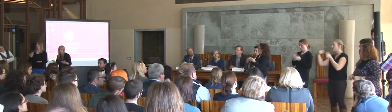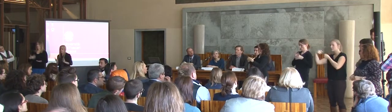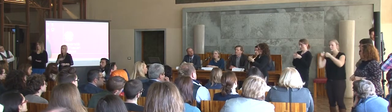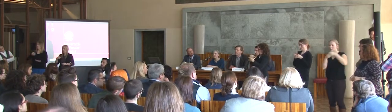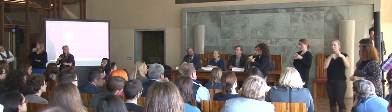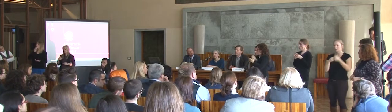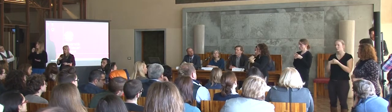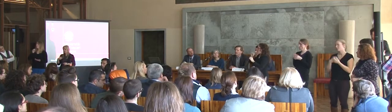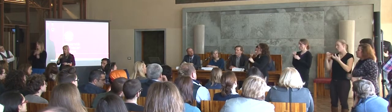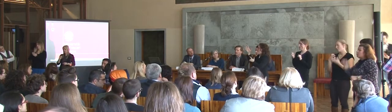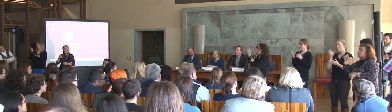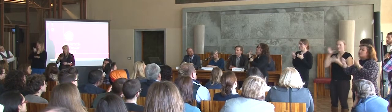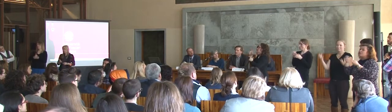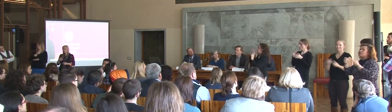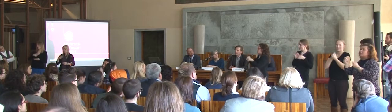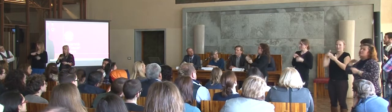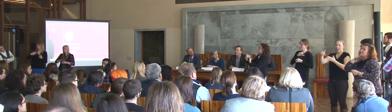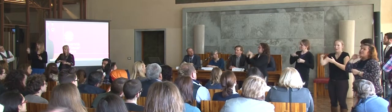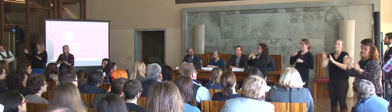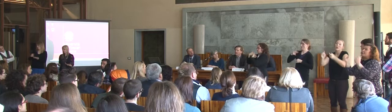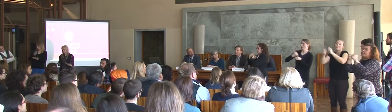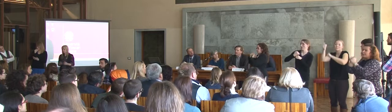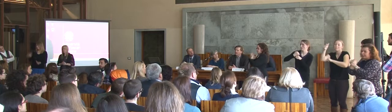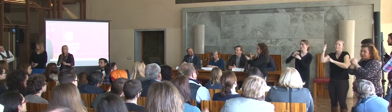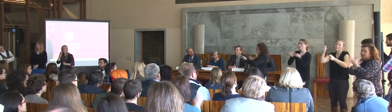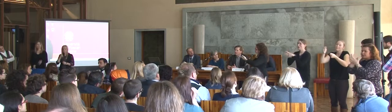Sign Language Center. And there could also be